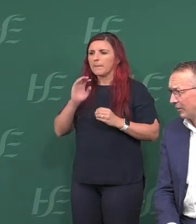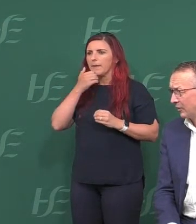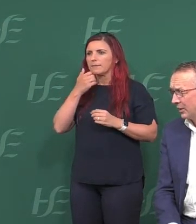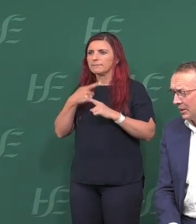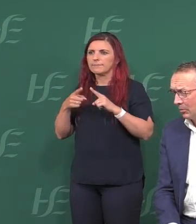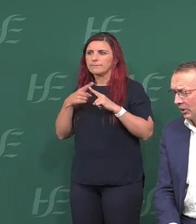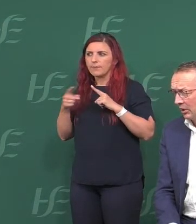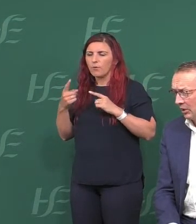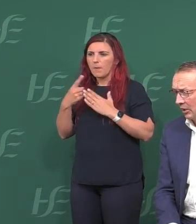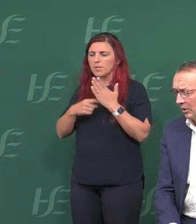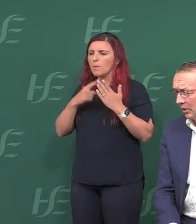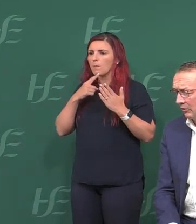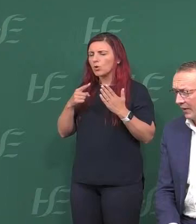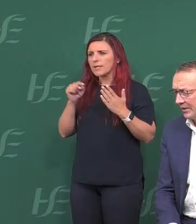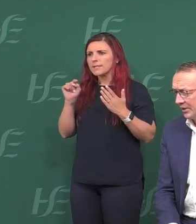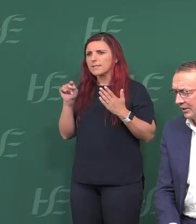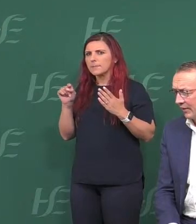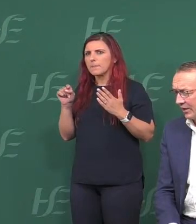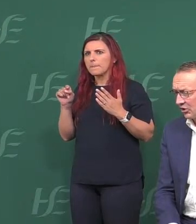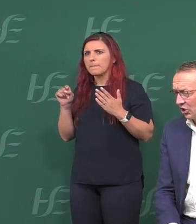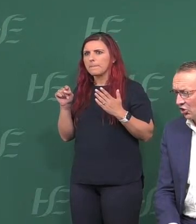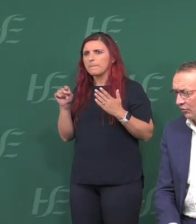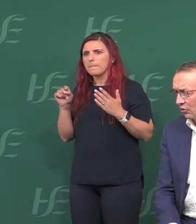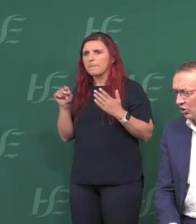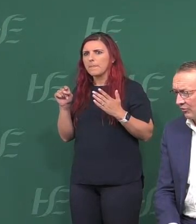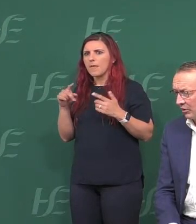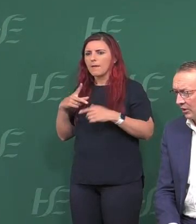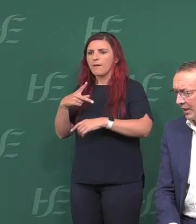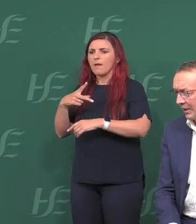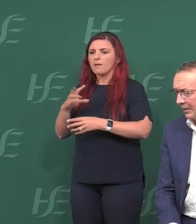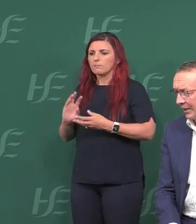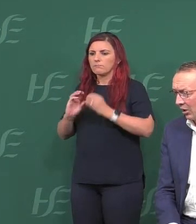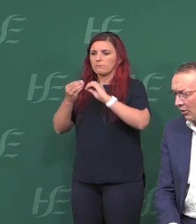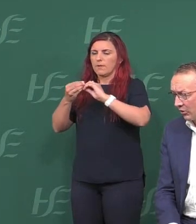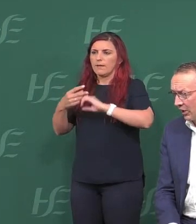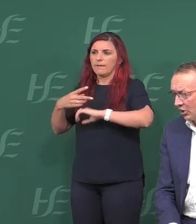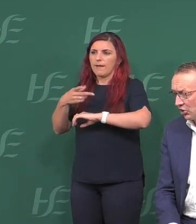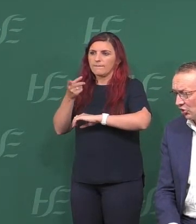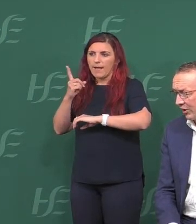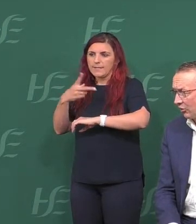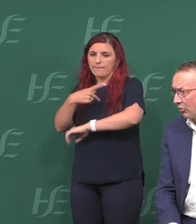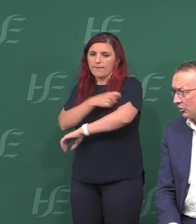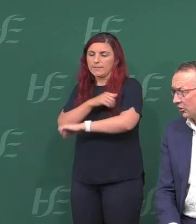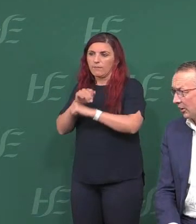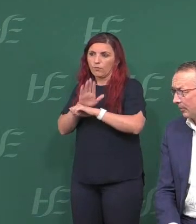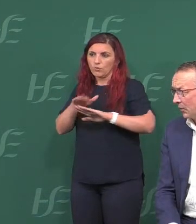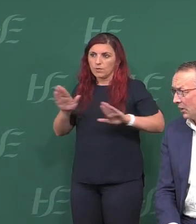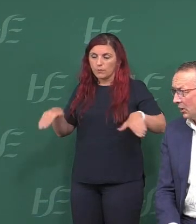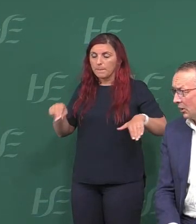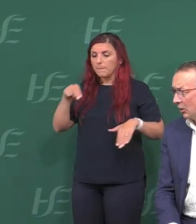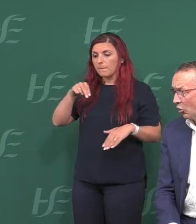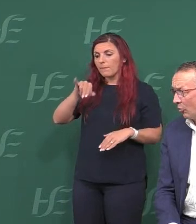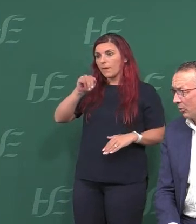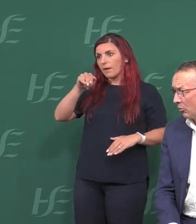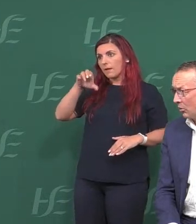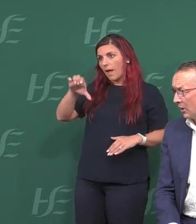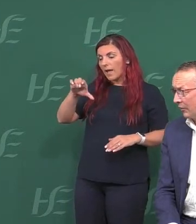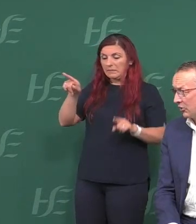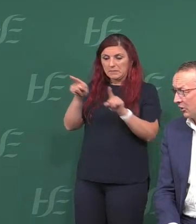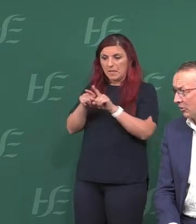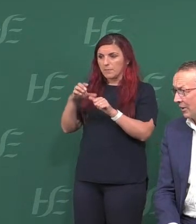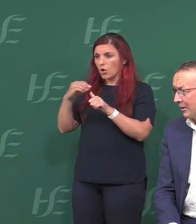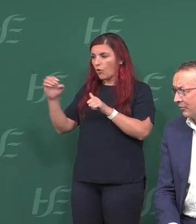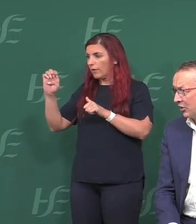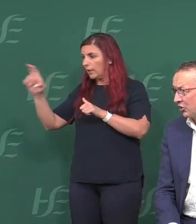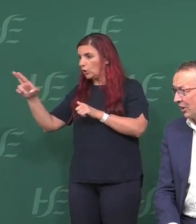goal we have, but in advising vaccination for children, NIAC, like other agencies right across Europe and the world,